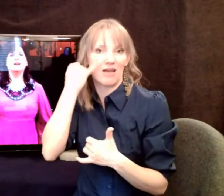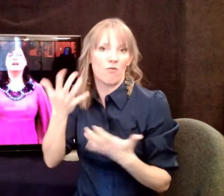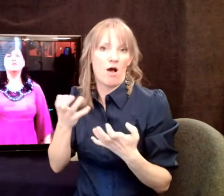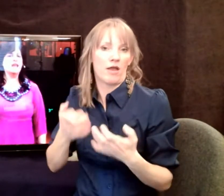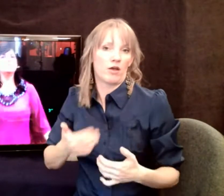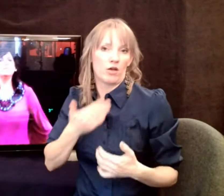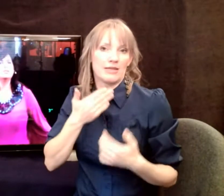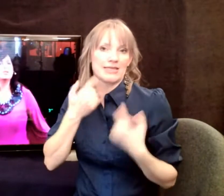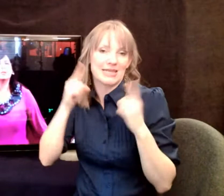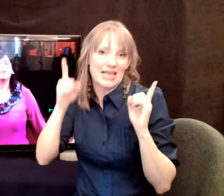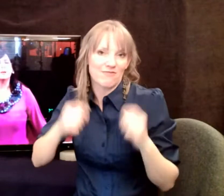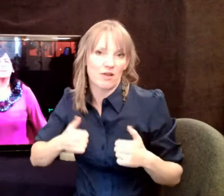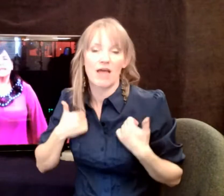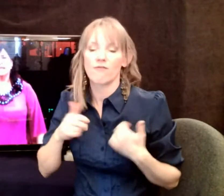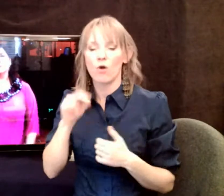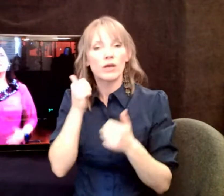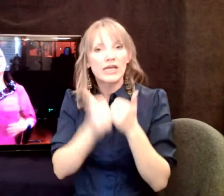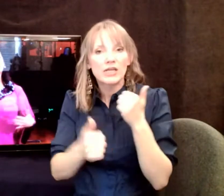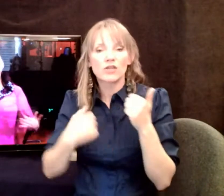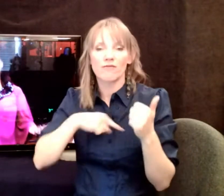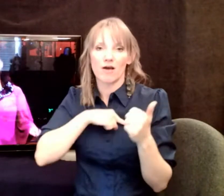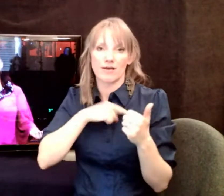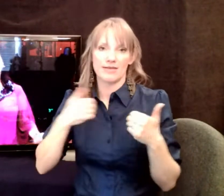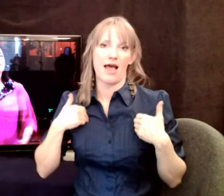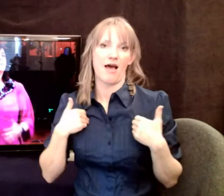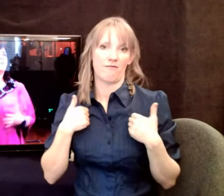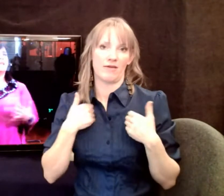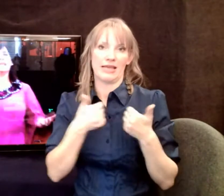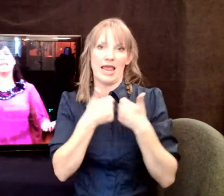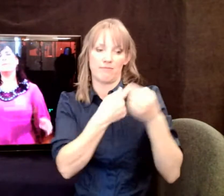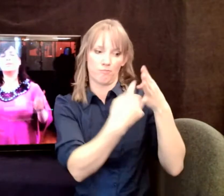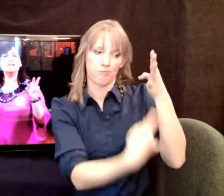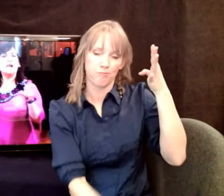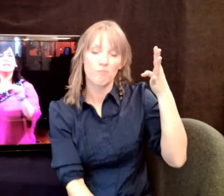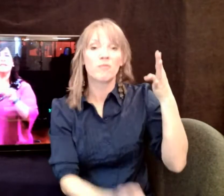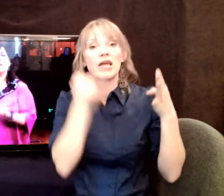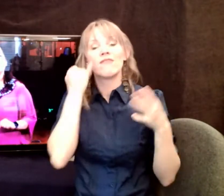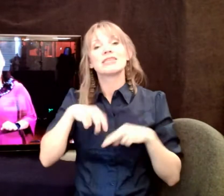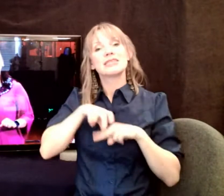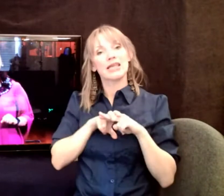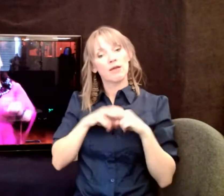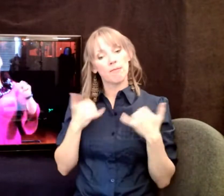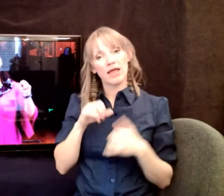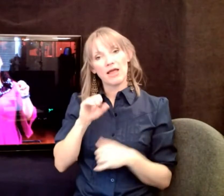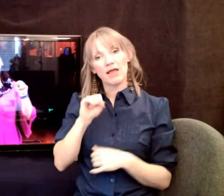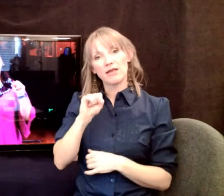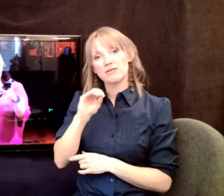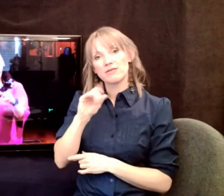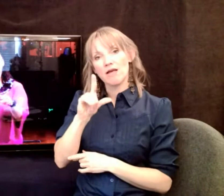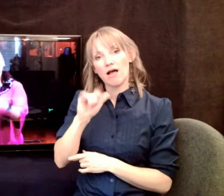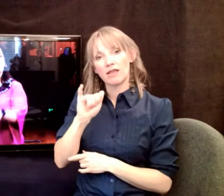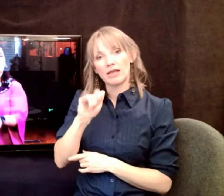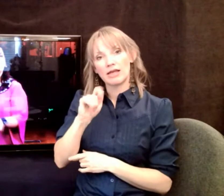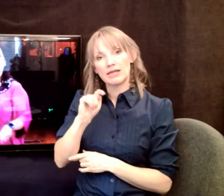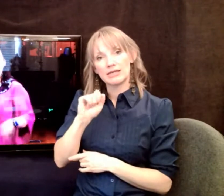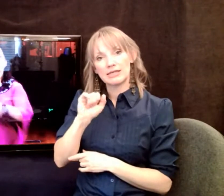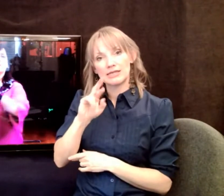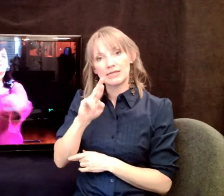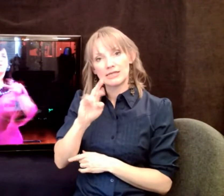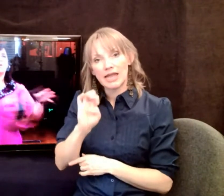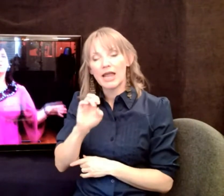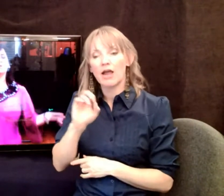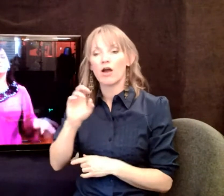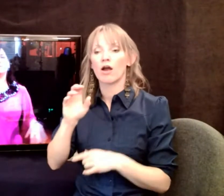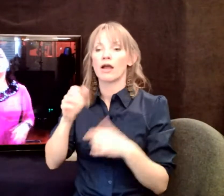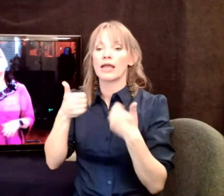games to choose from. And when we sit down to play a game, whether it's solitaire on our own, or it's a game with one person or a whole group